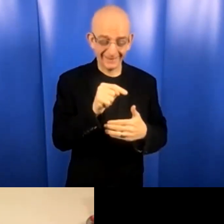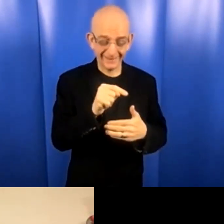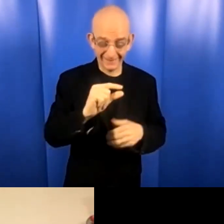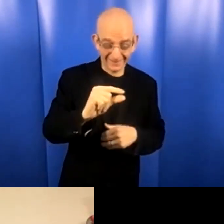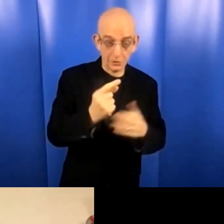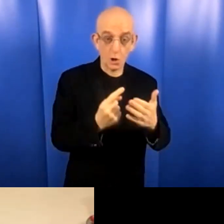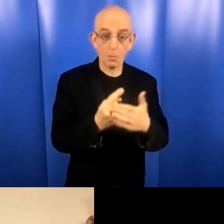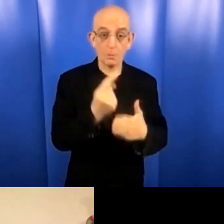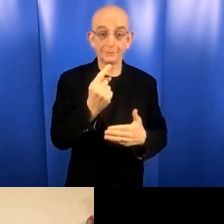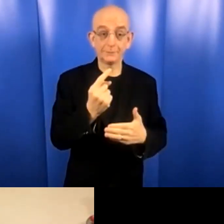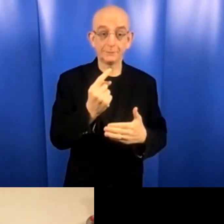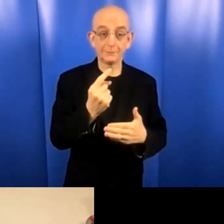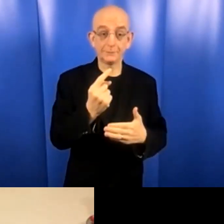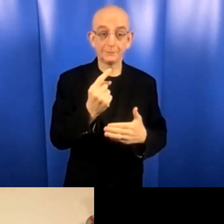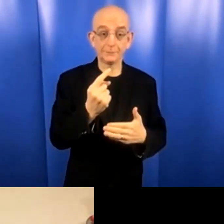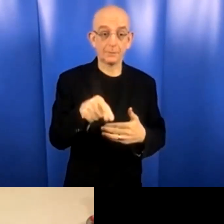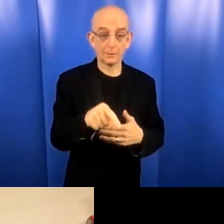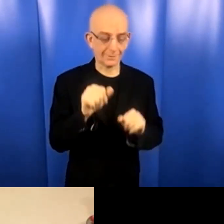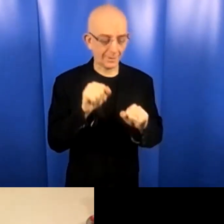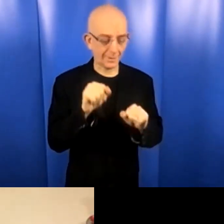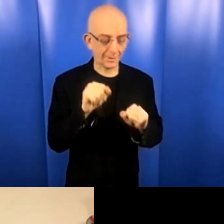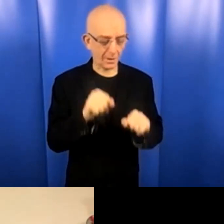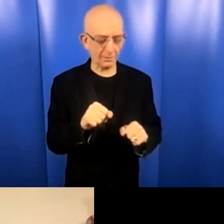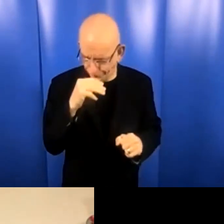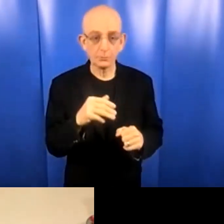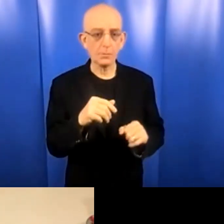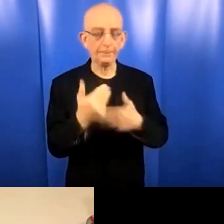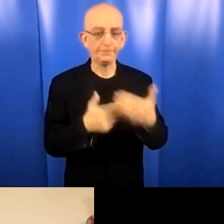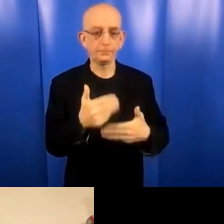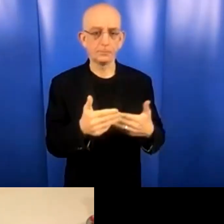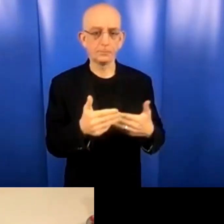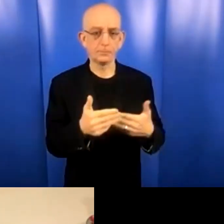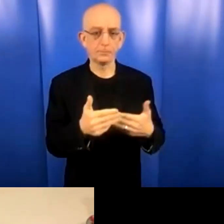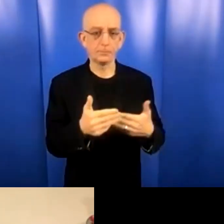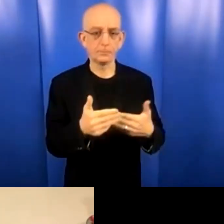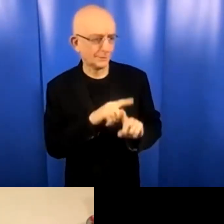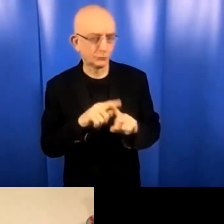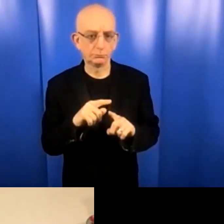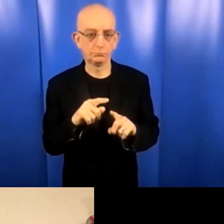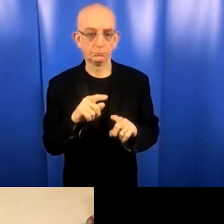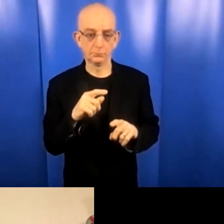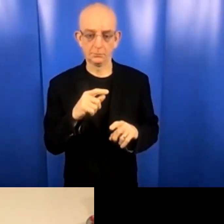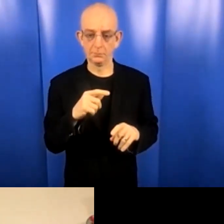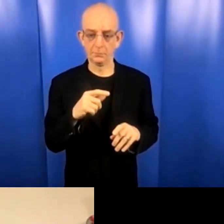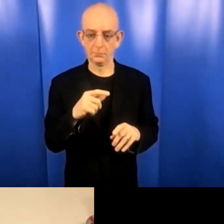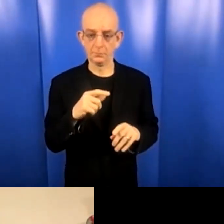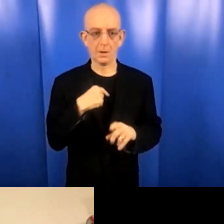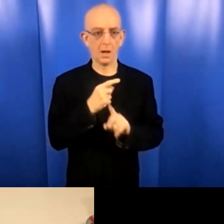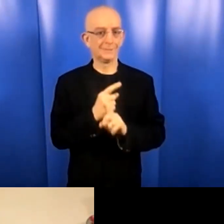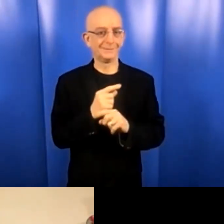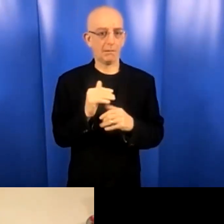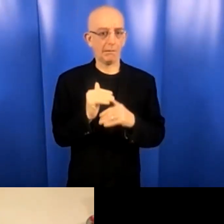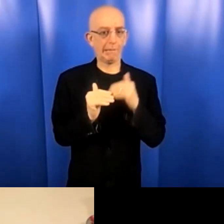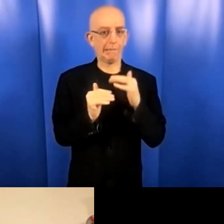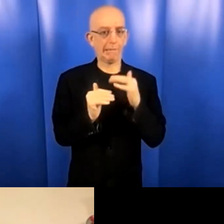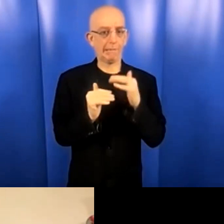can say, and we have proved that we can influence the different movements and different CSOs. And this